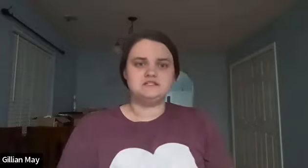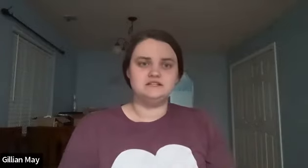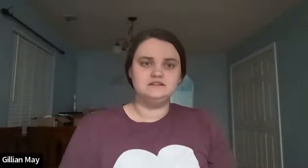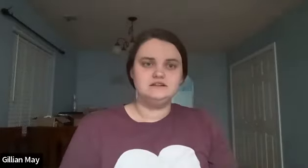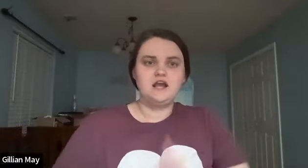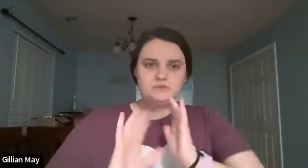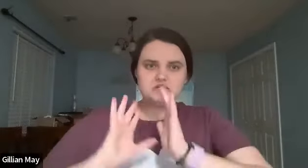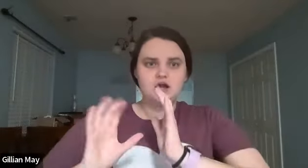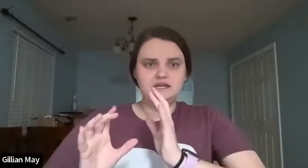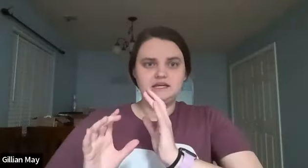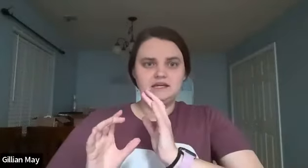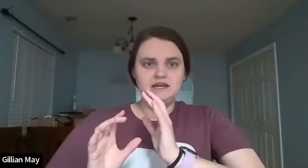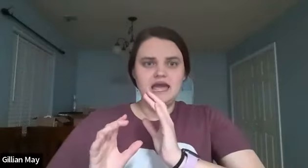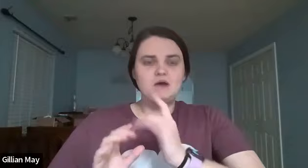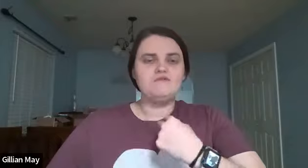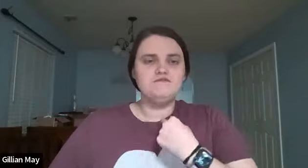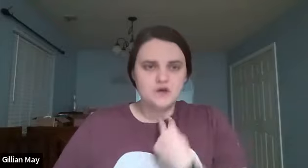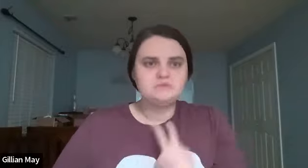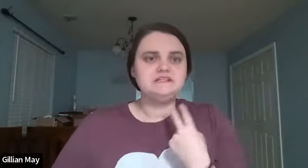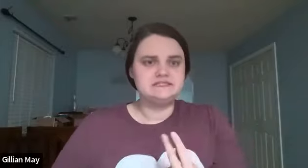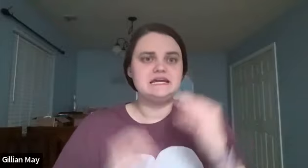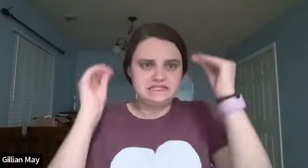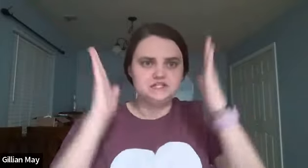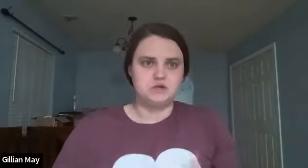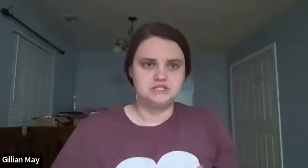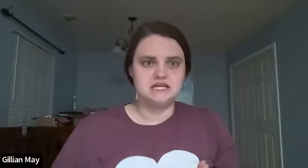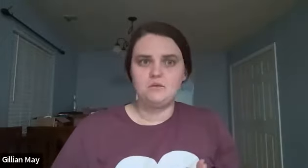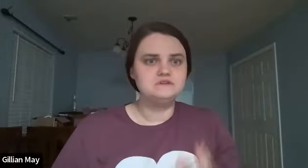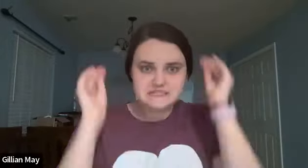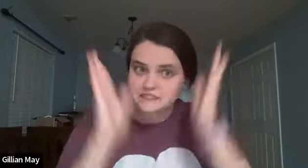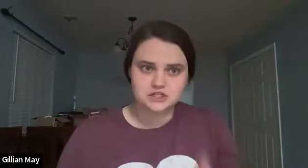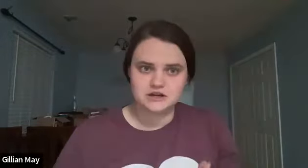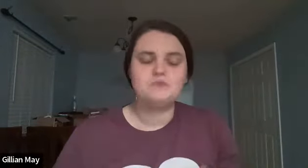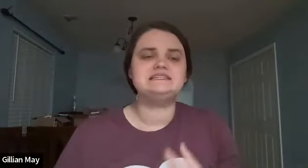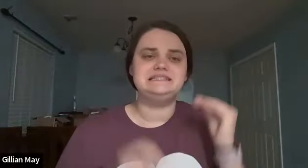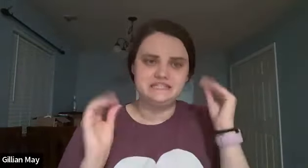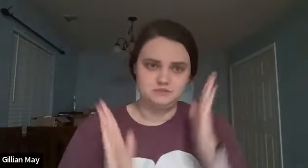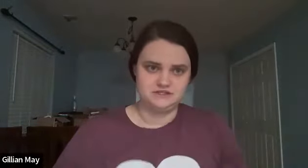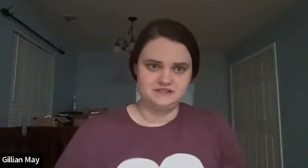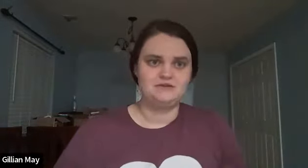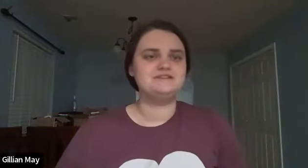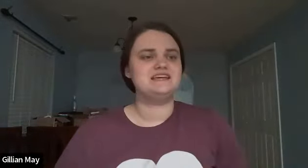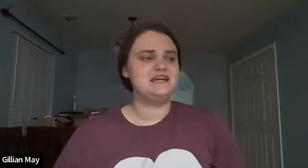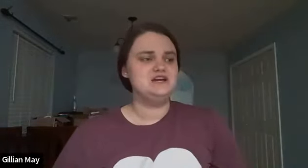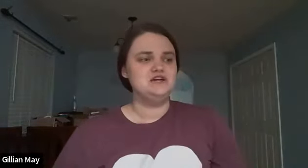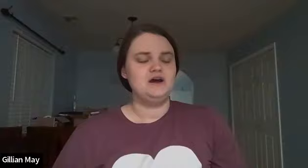person. Like, I'll be talking and I will verbally say teach person. I won't say teacher. I will say teach person. Or I'll say,